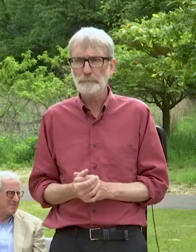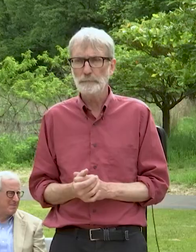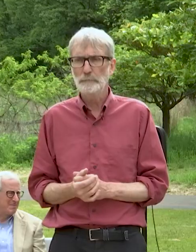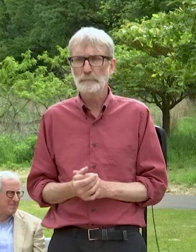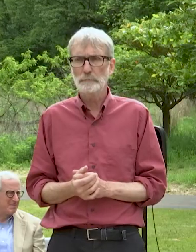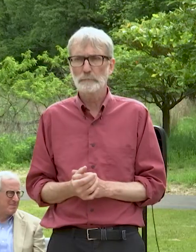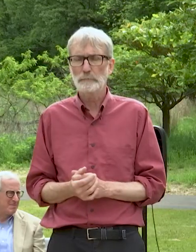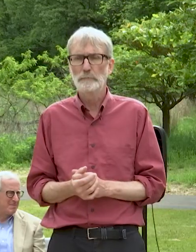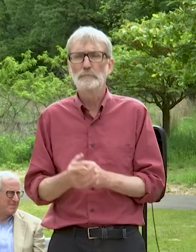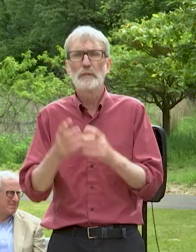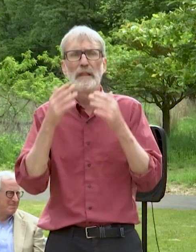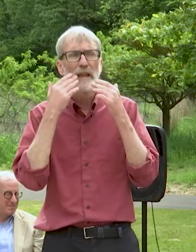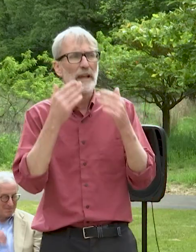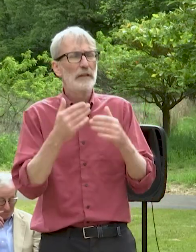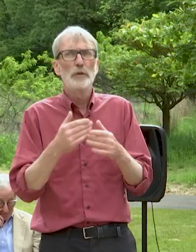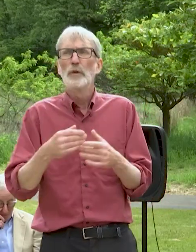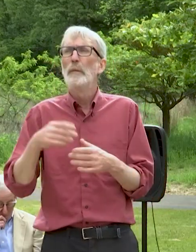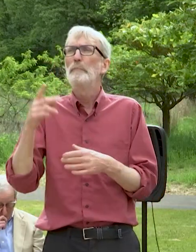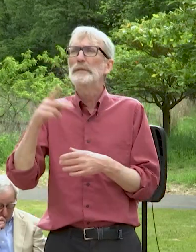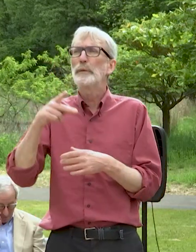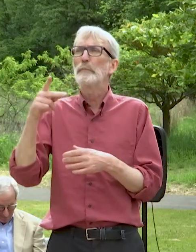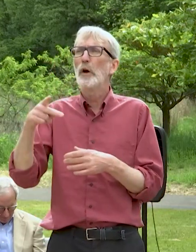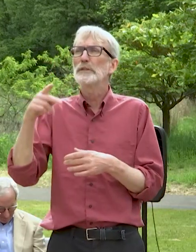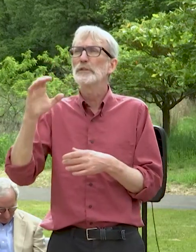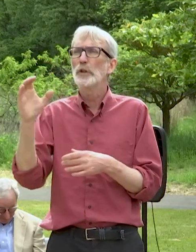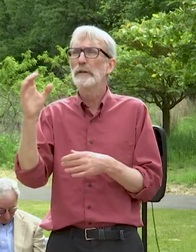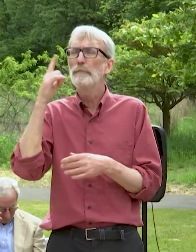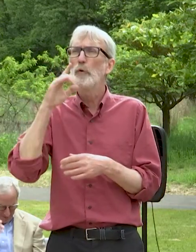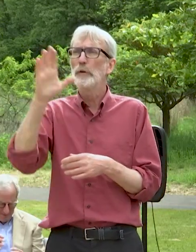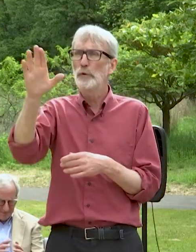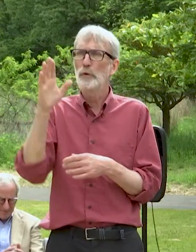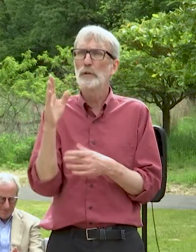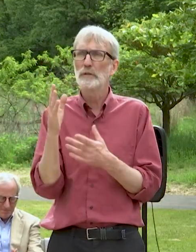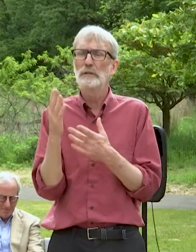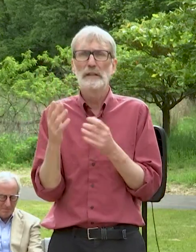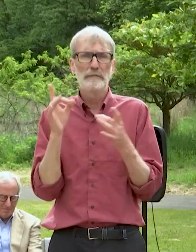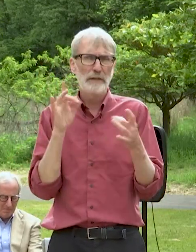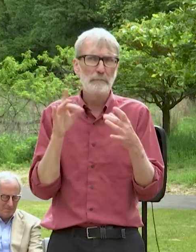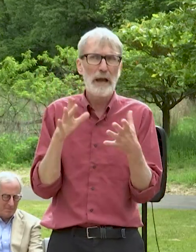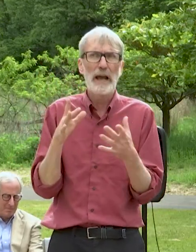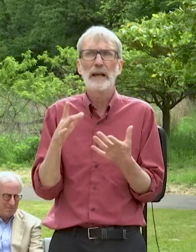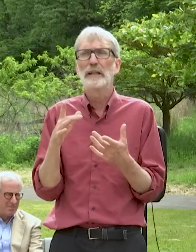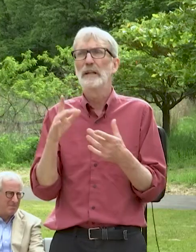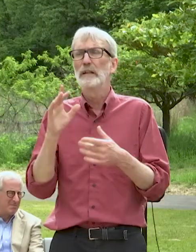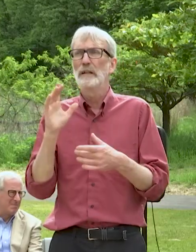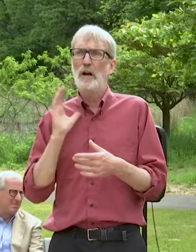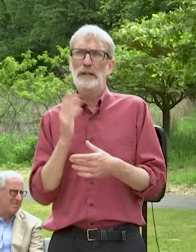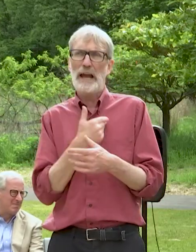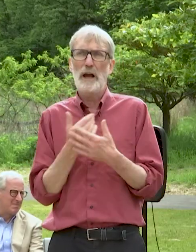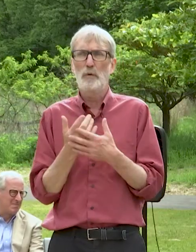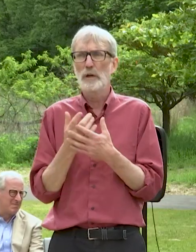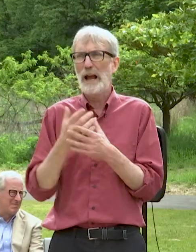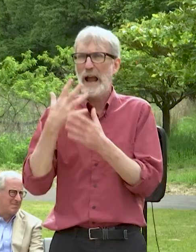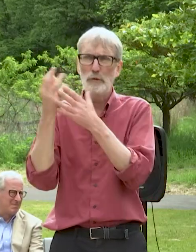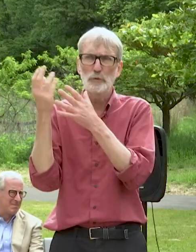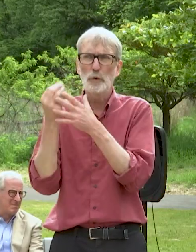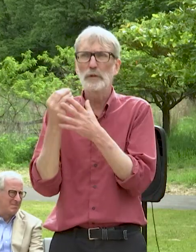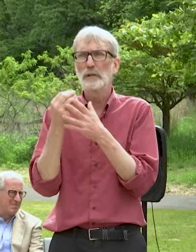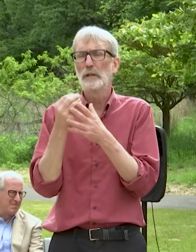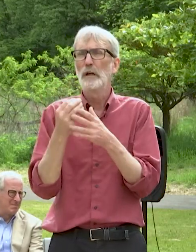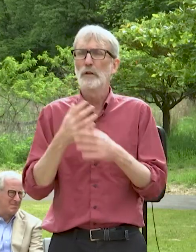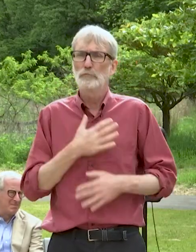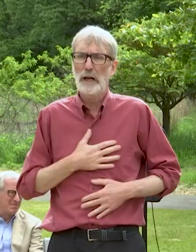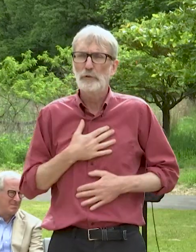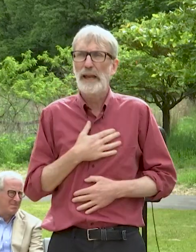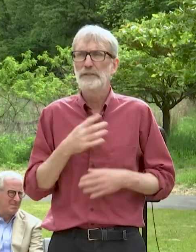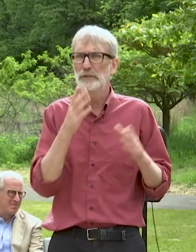We want to thank you, Pittsburgh Parks Conservancy, for your valued input on our statewide comprehensive outdoor recreation plan.